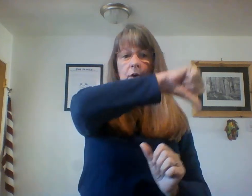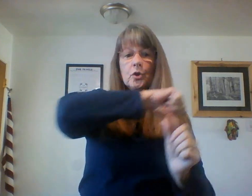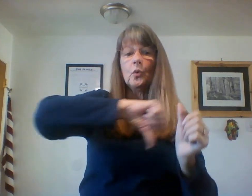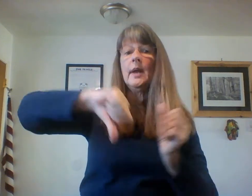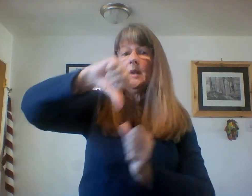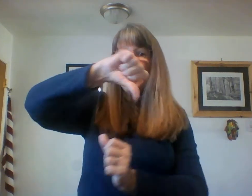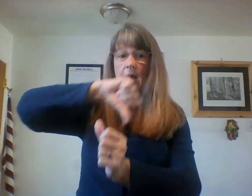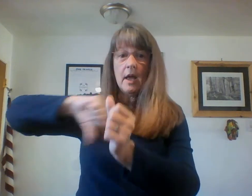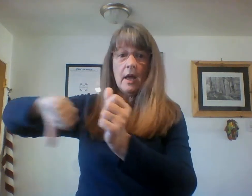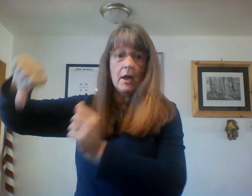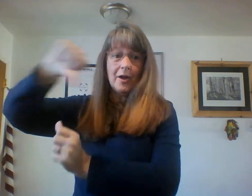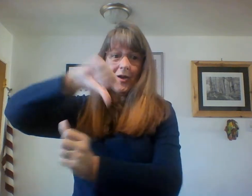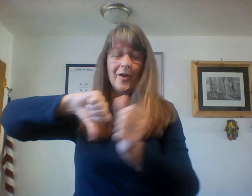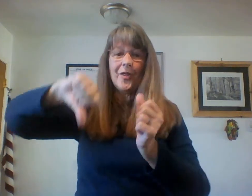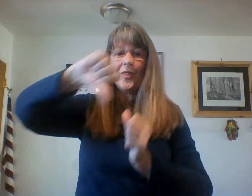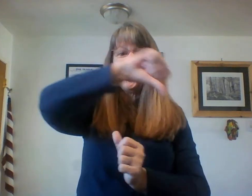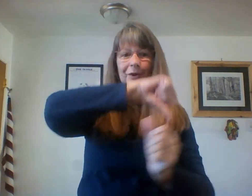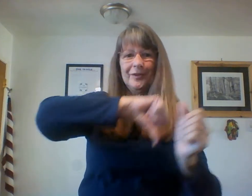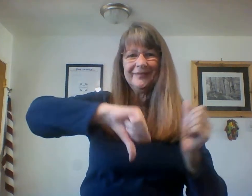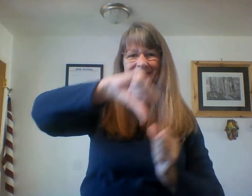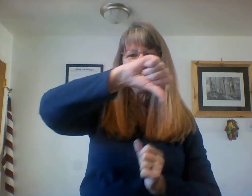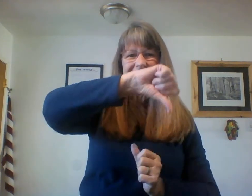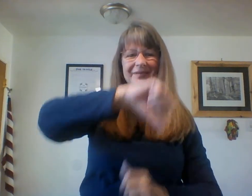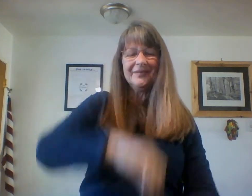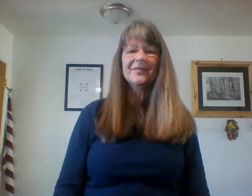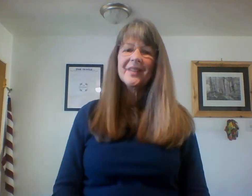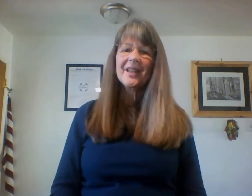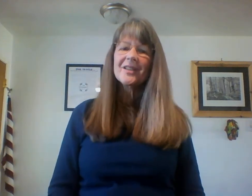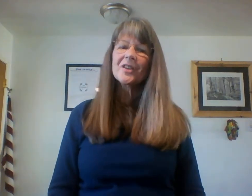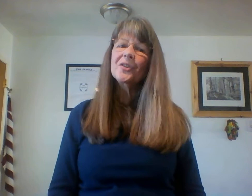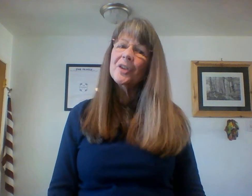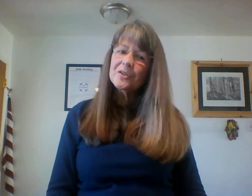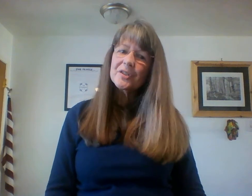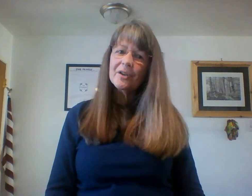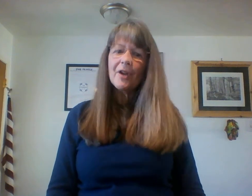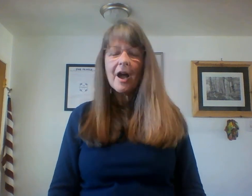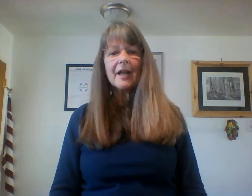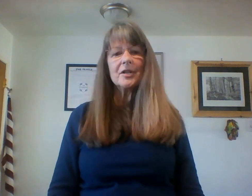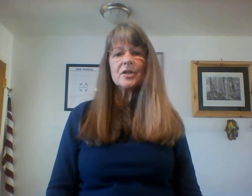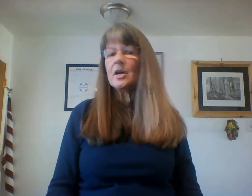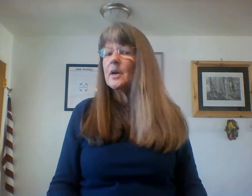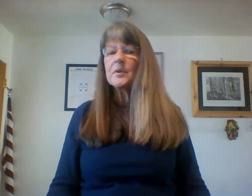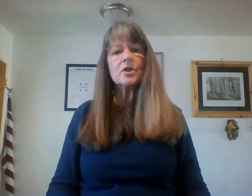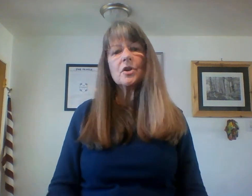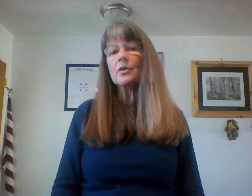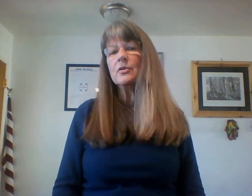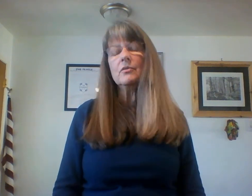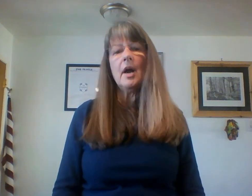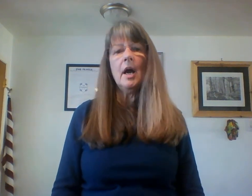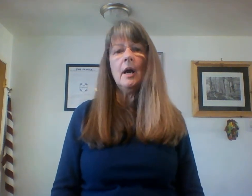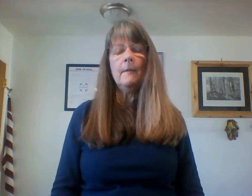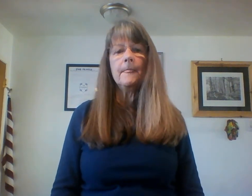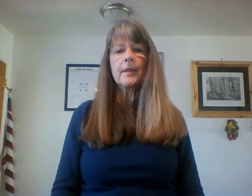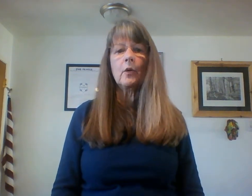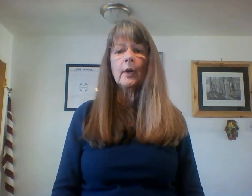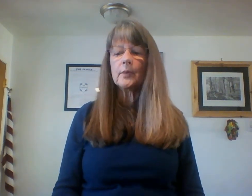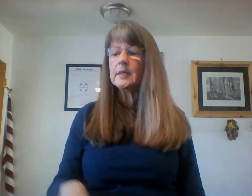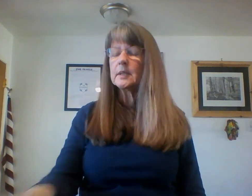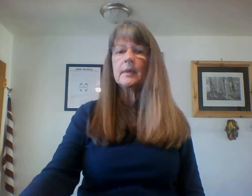to another. So you can use that or not. I just thought I would just show you the correct way. Sometimes